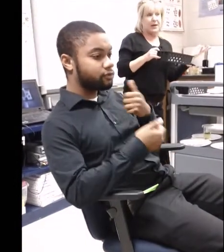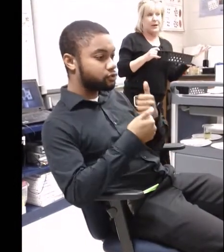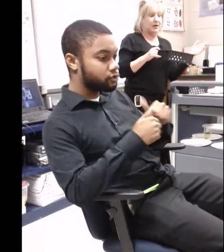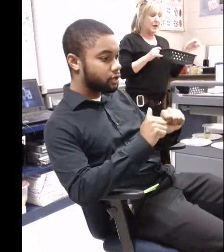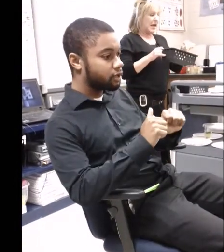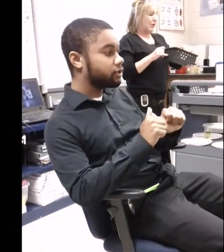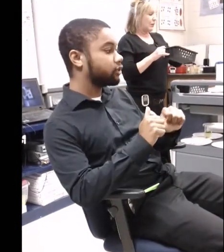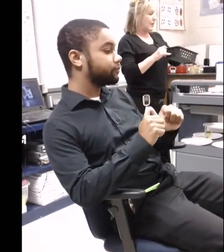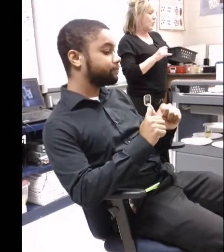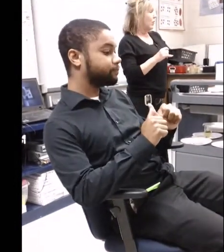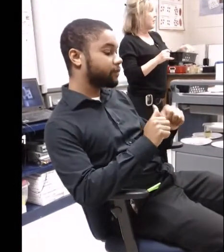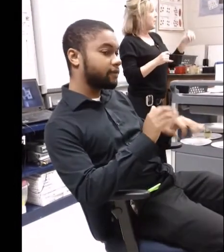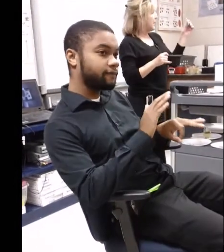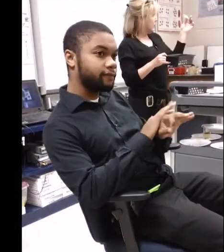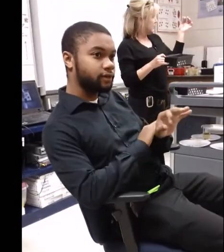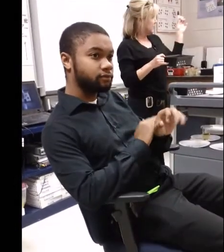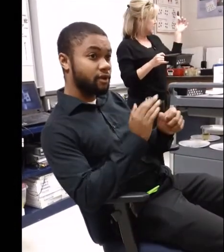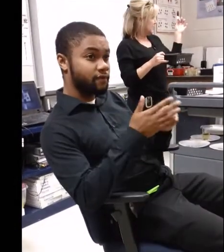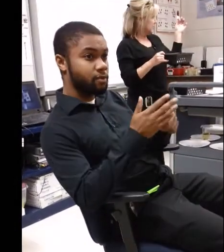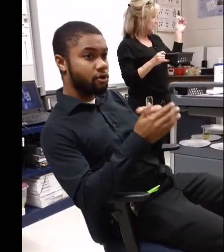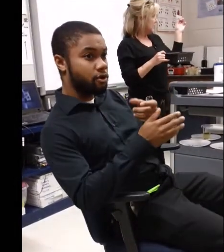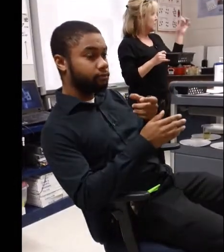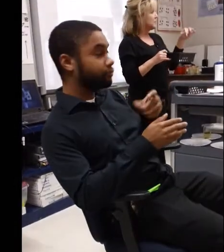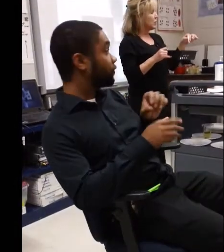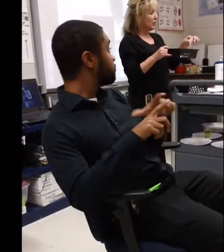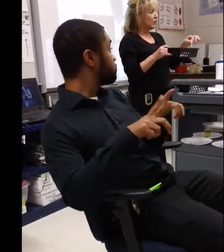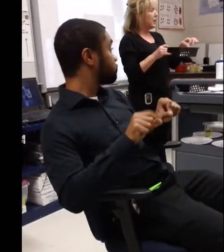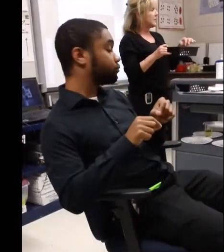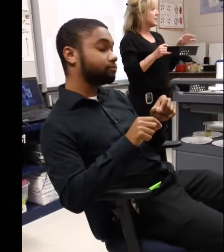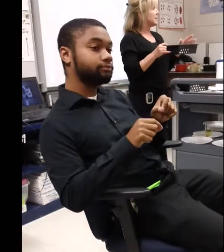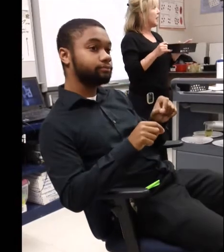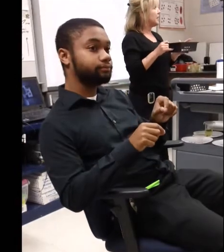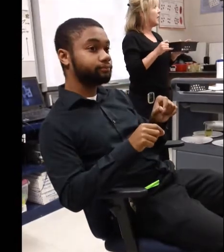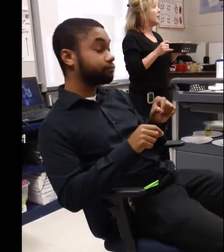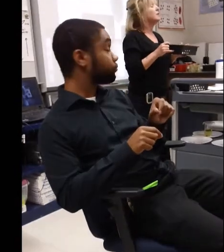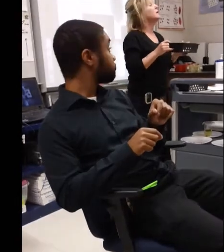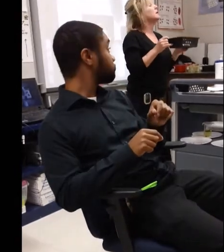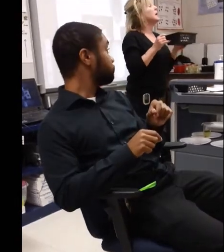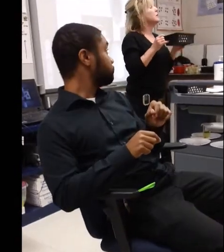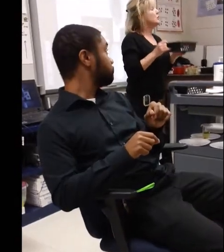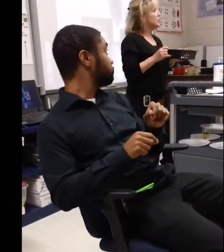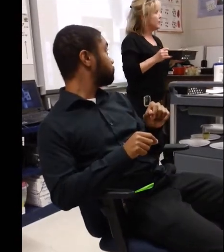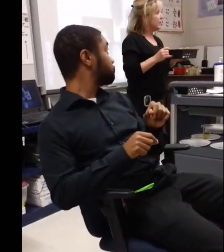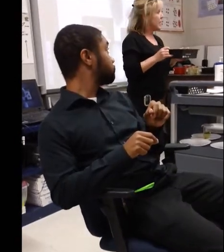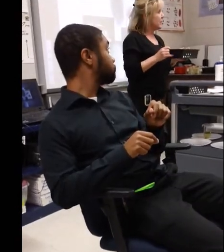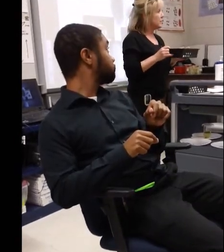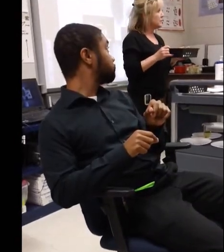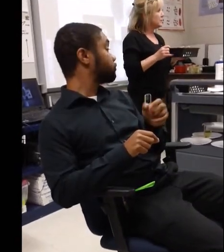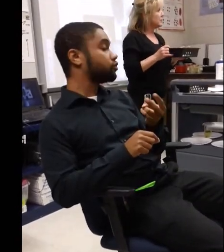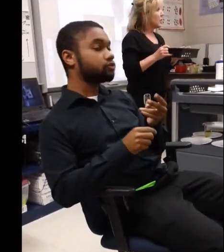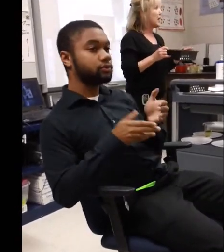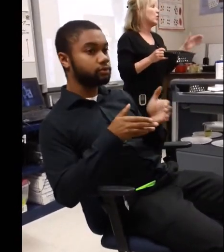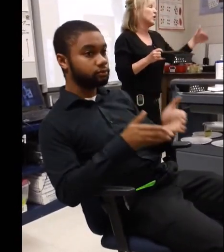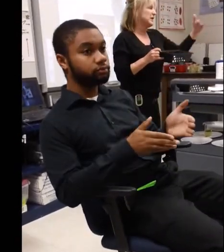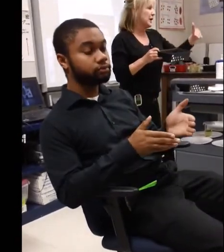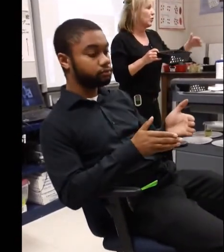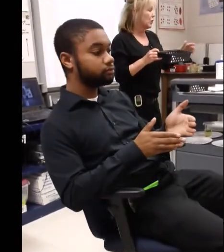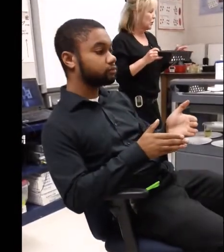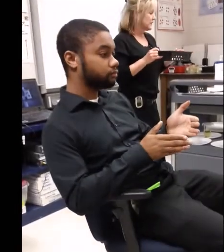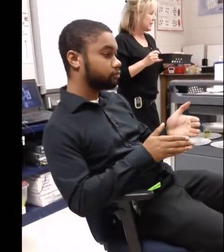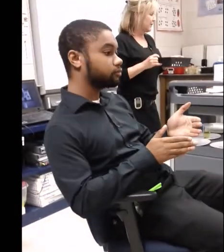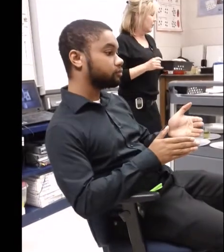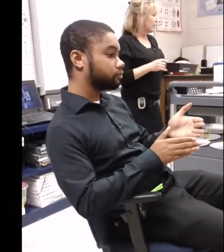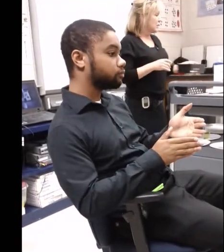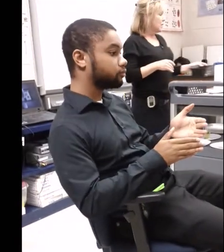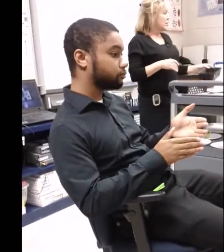check maybe, it would be more the paper consistency. So we're gonna process iodine in 2 different methods. Okay, well, we're gonna take